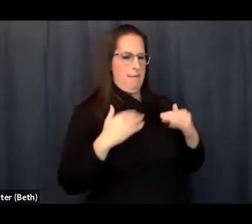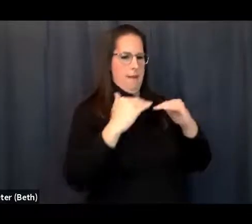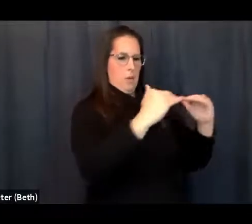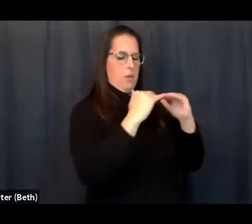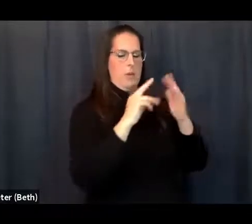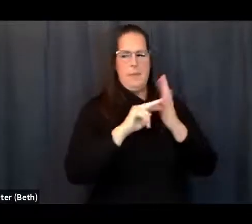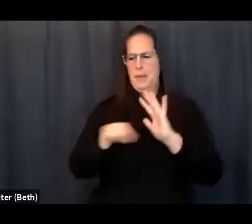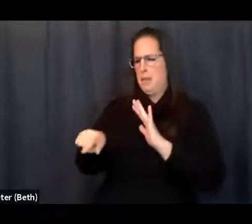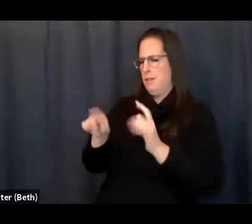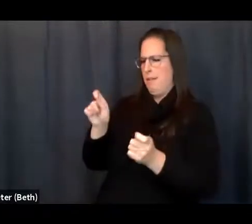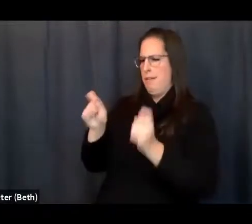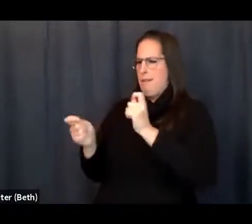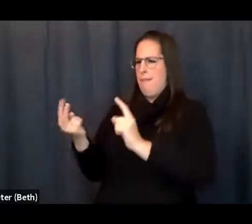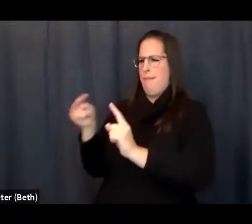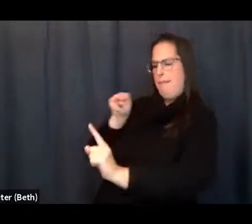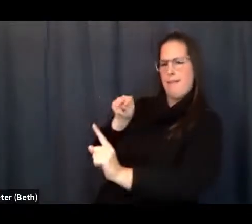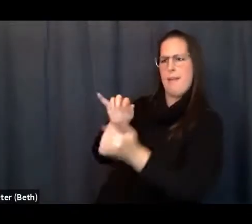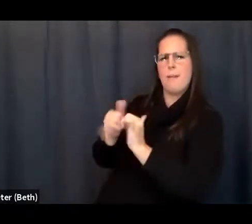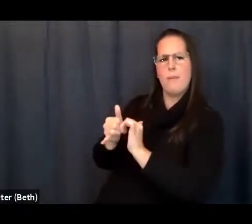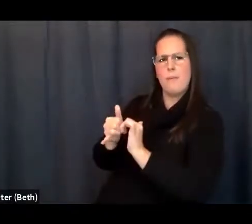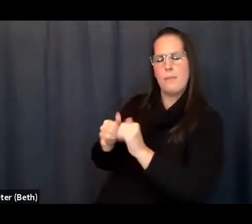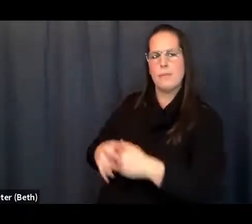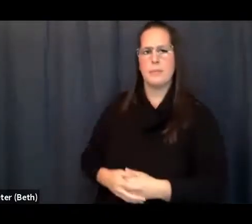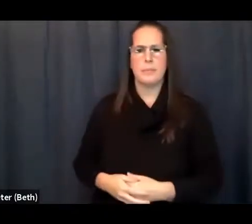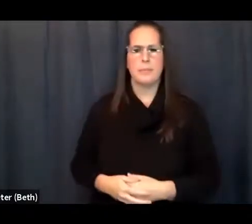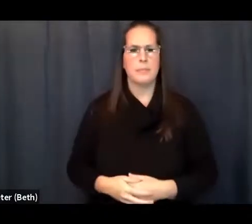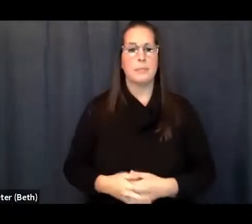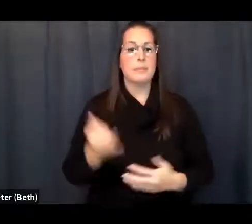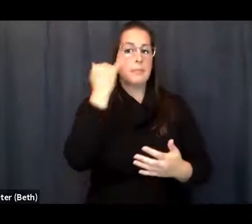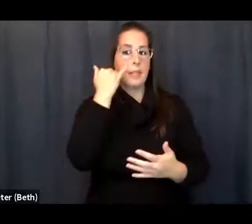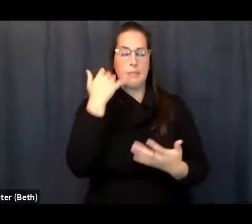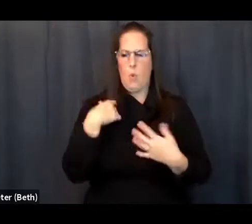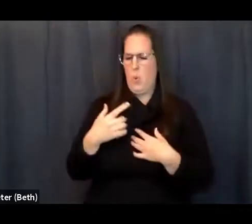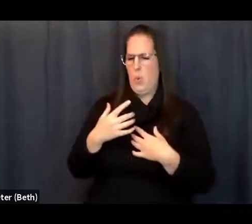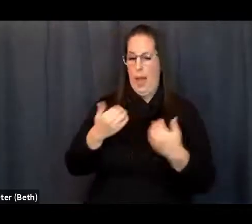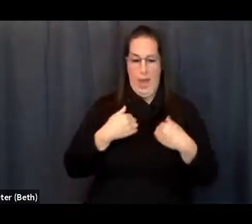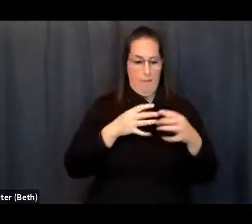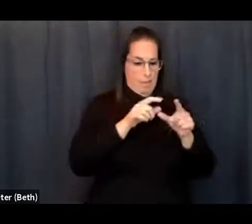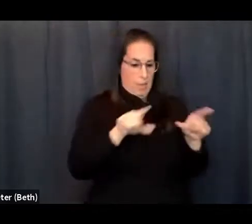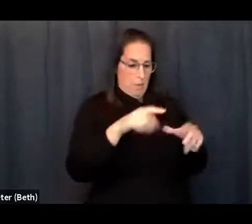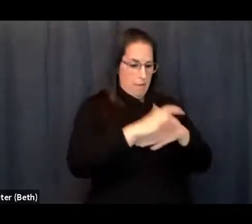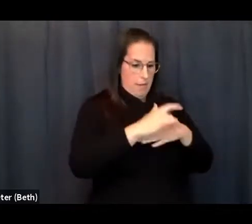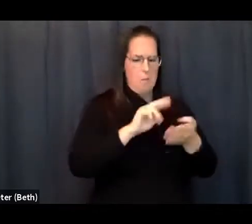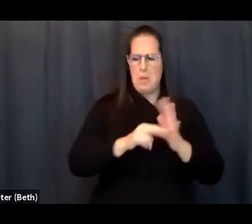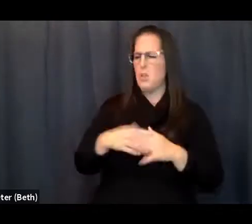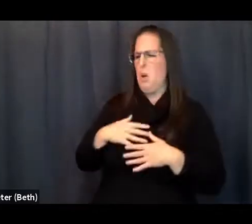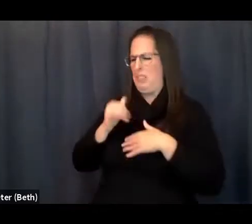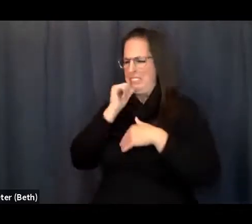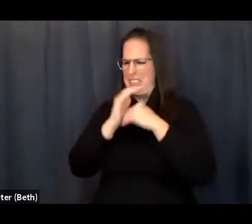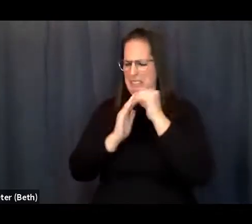Utilizing this language made it easier to ask those uncomfortable questions. It provides a simple method